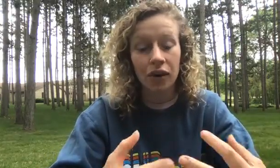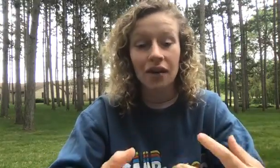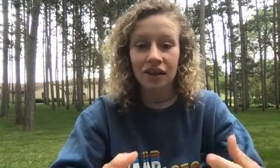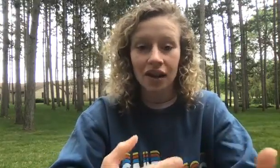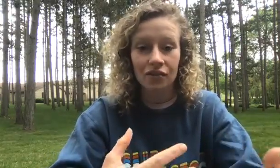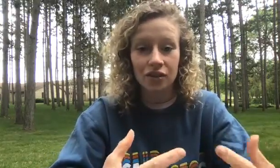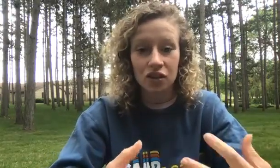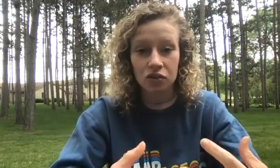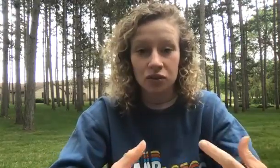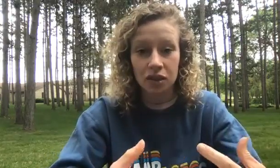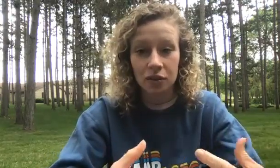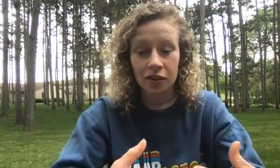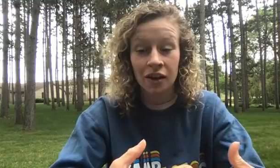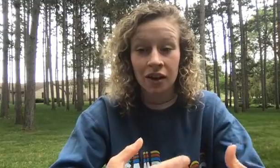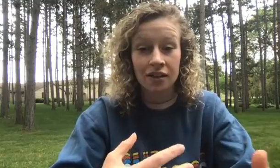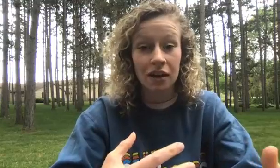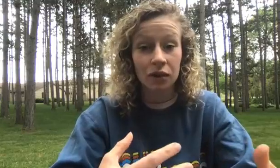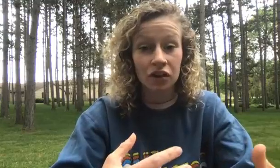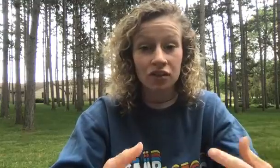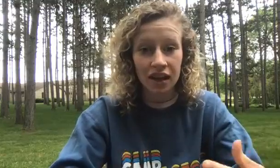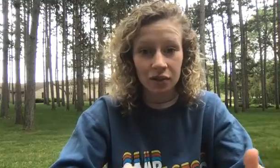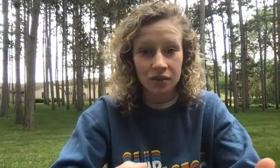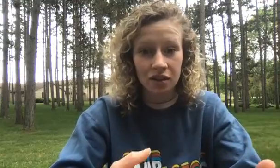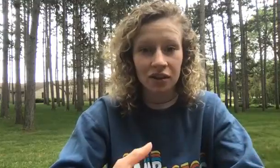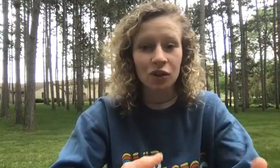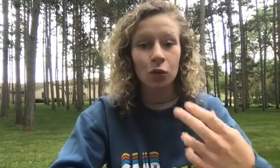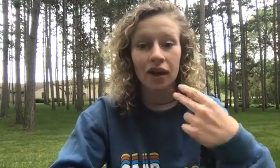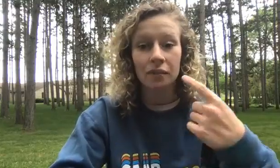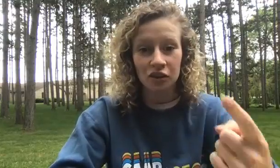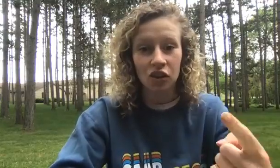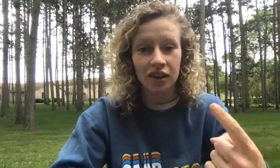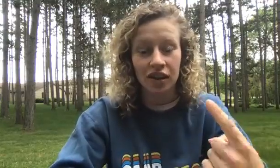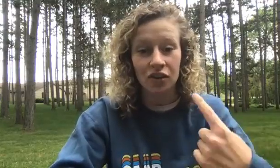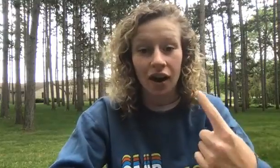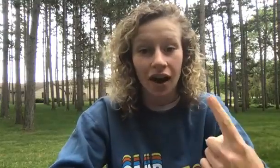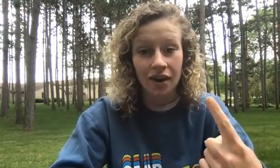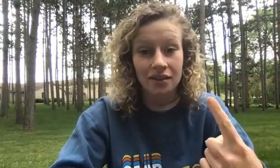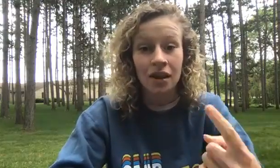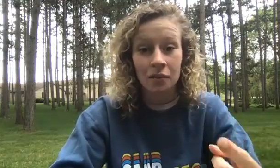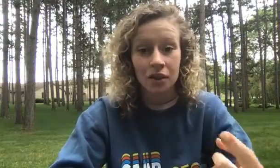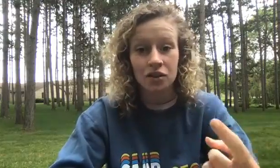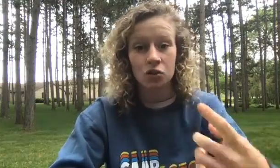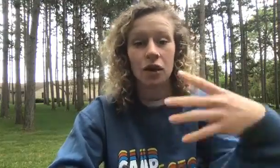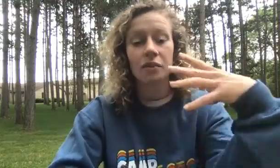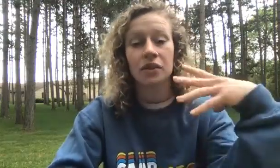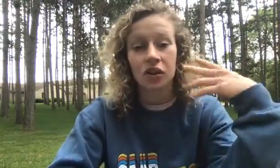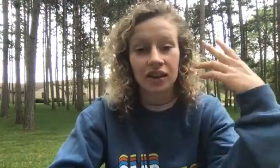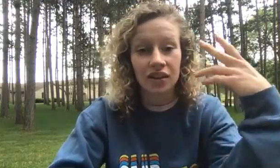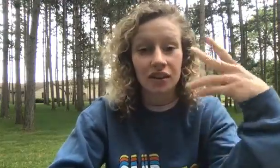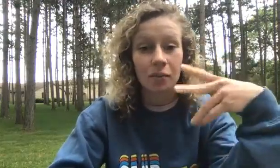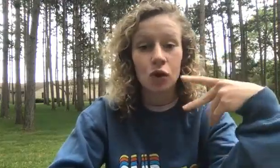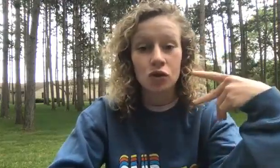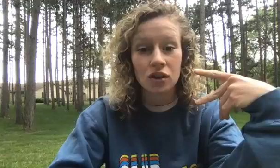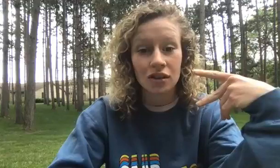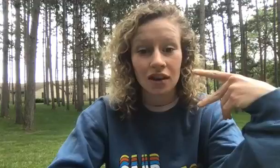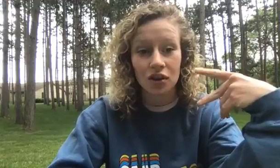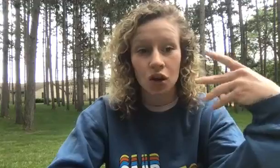having a conversation with someone is that when you're signing with someone, you want to be looking at their eyes because you want to be looking at the emotion that they're